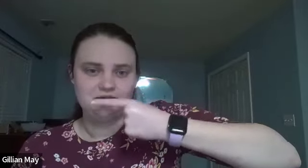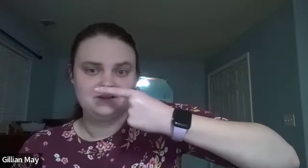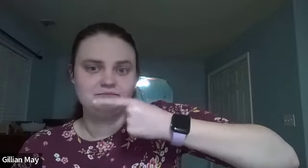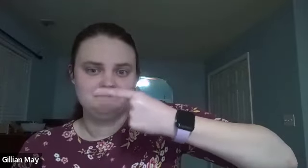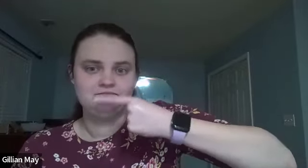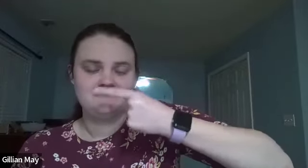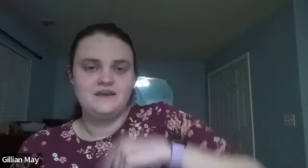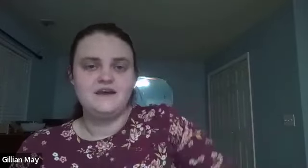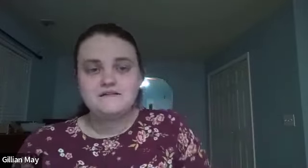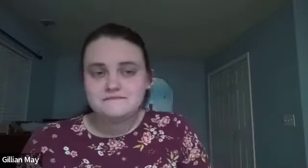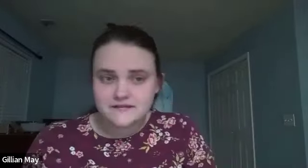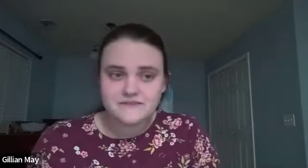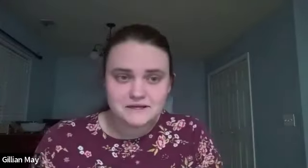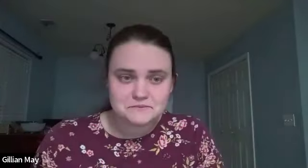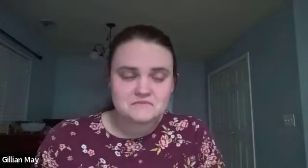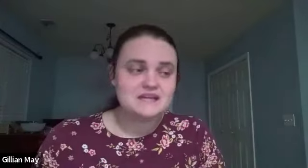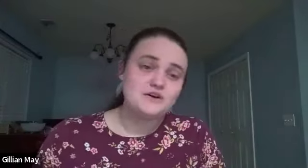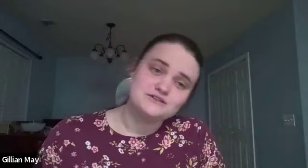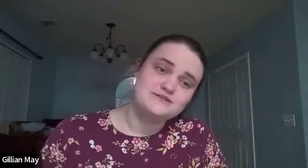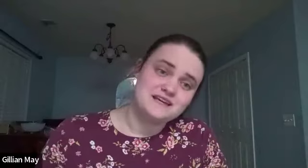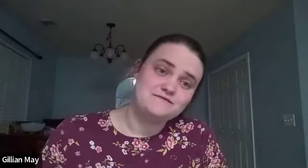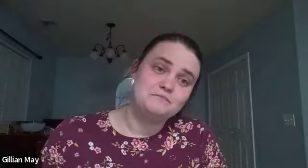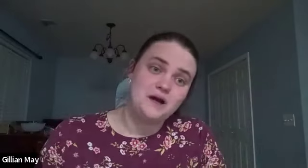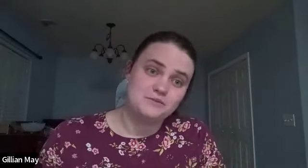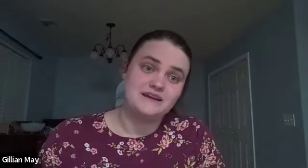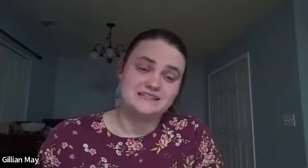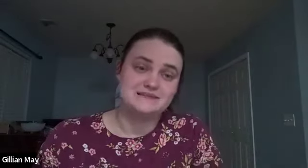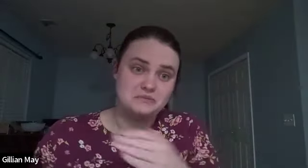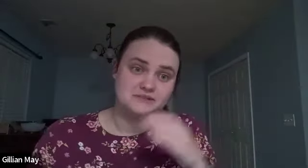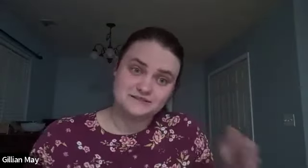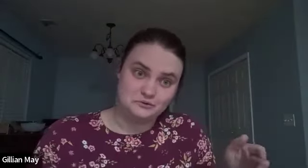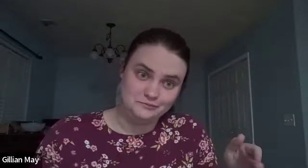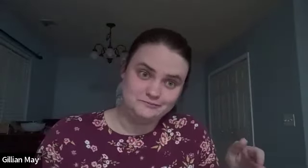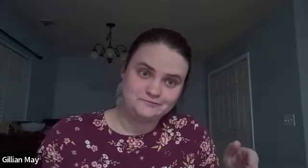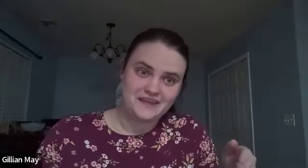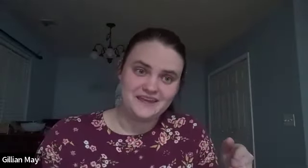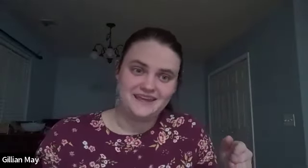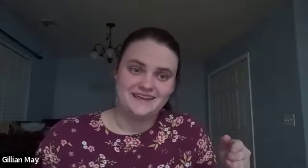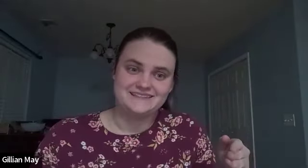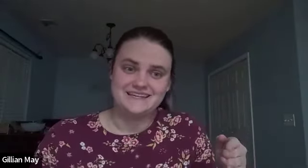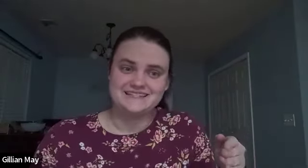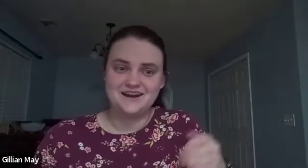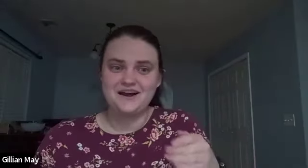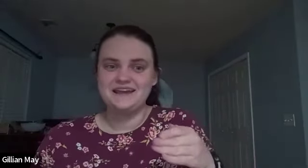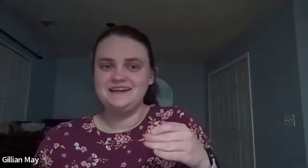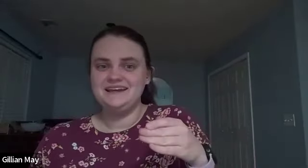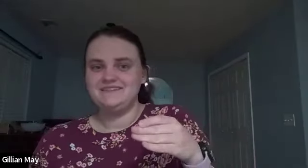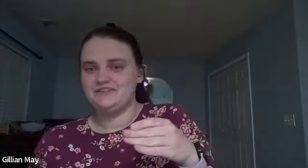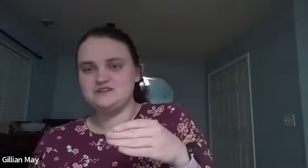Hearing. Fun fact, that is also the sign for public, as in public school. It's not like there's not a